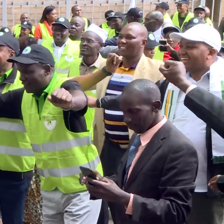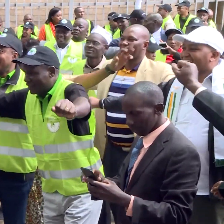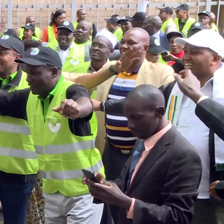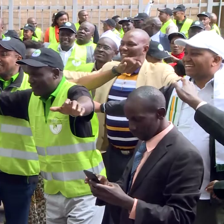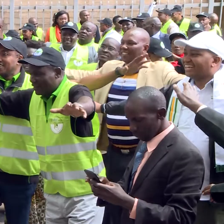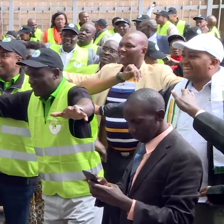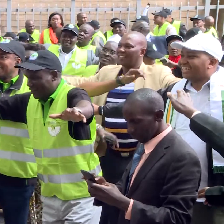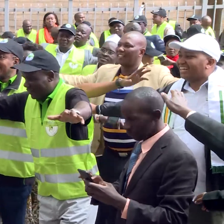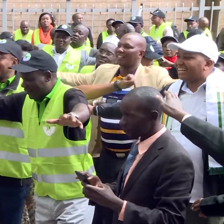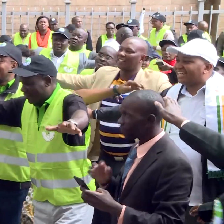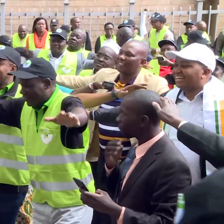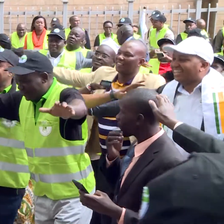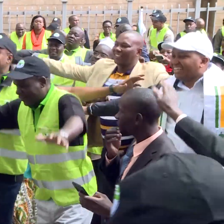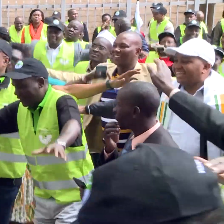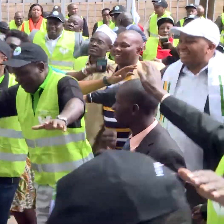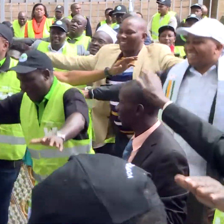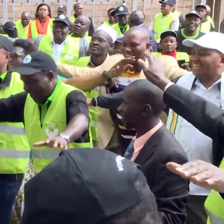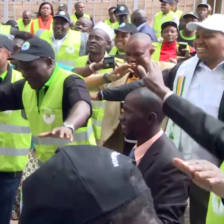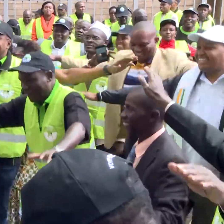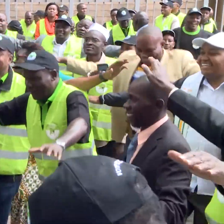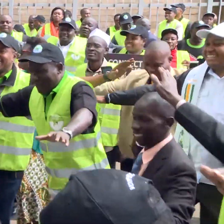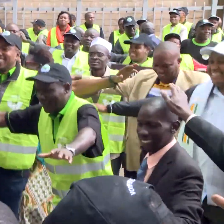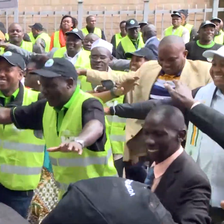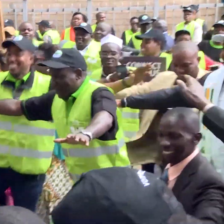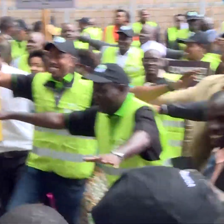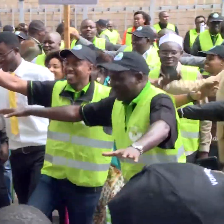hivi. Tunaruka. Haya, tuanze.